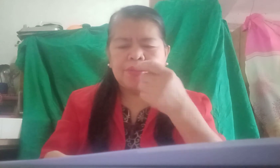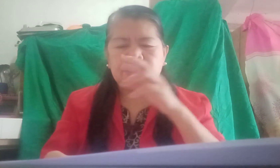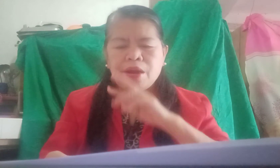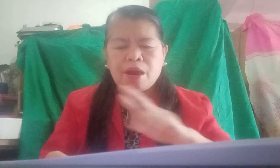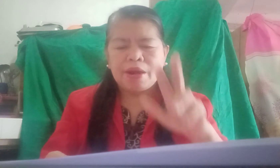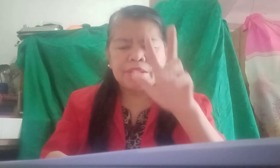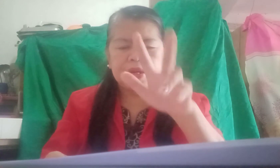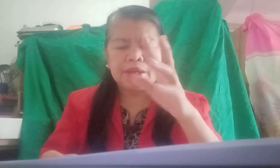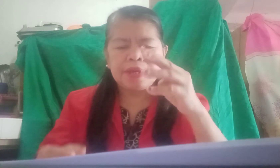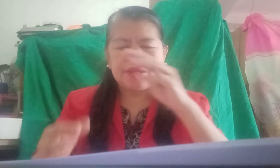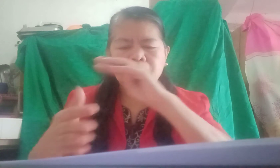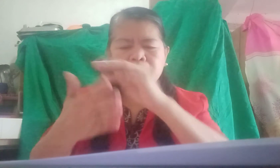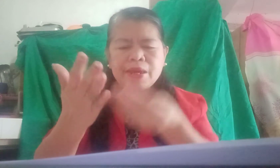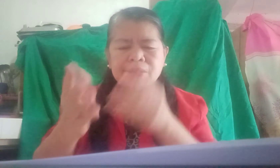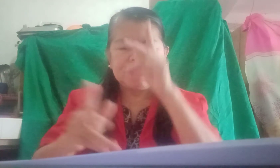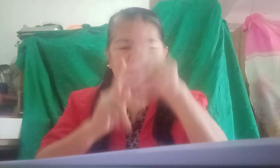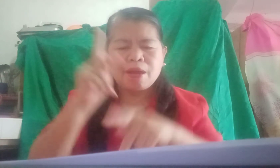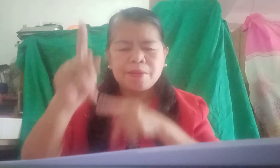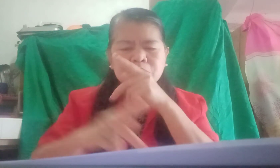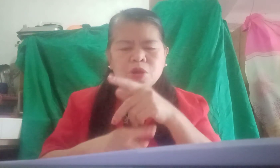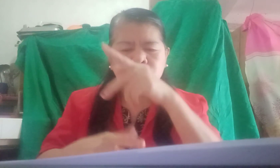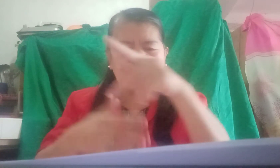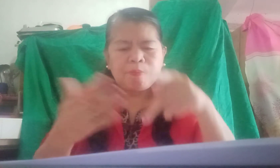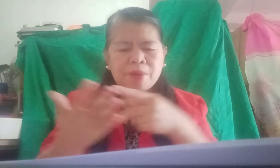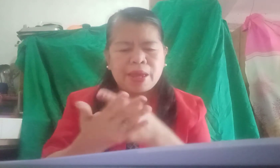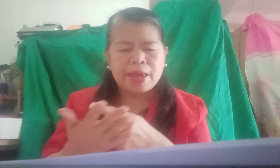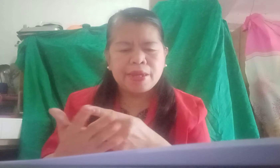There are 3 main types of plate